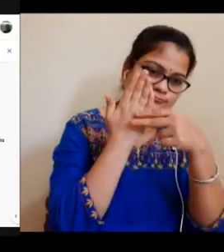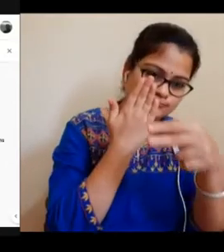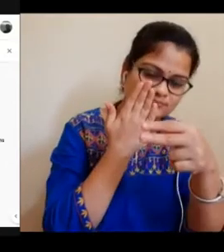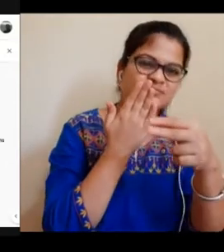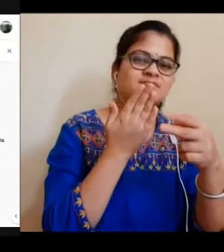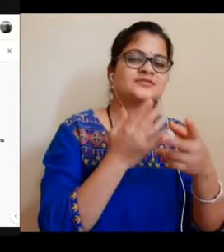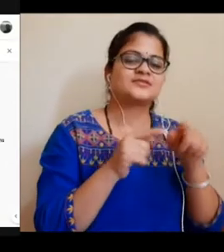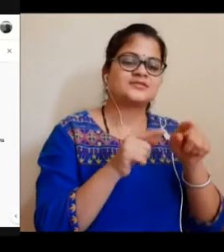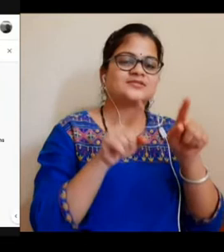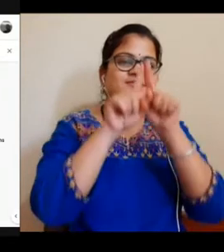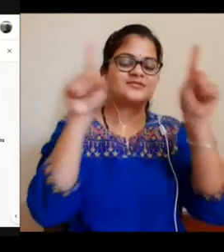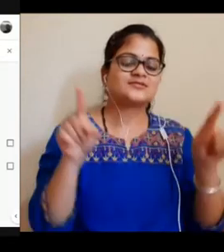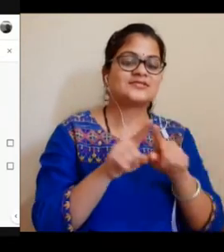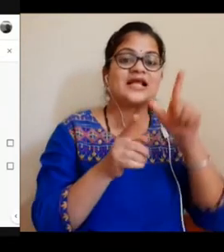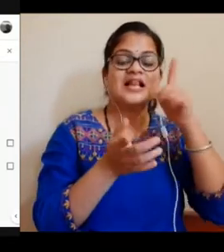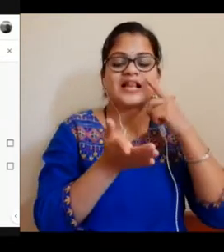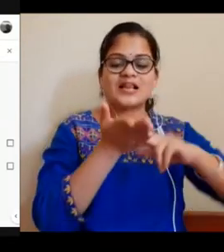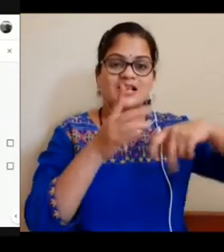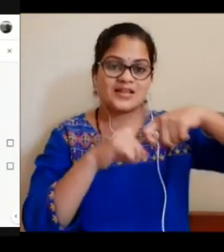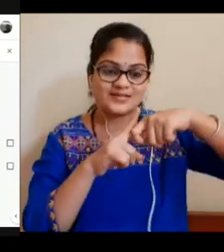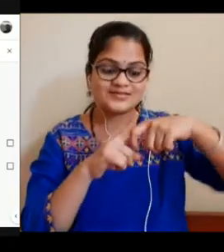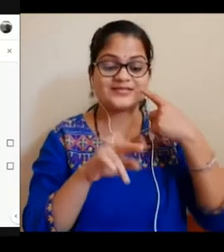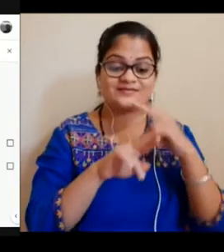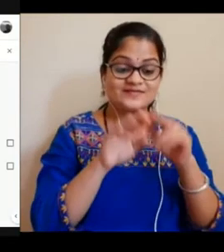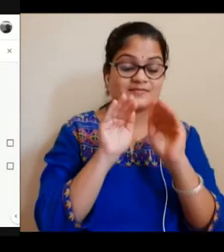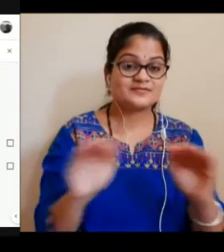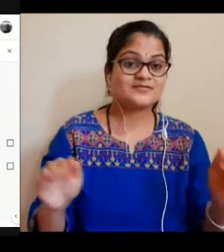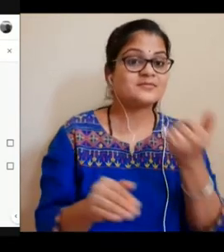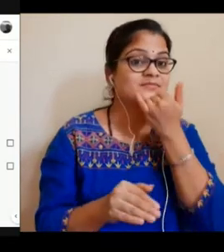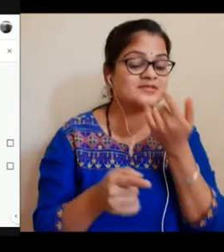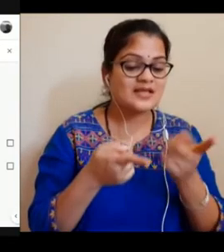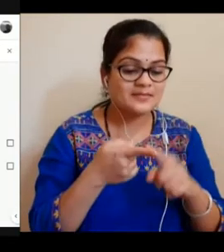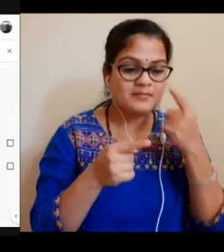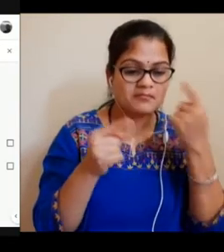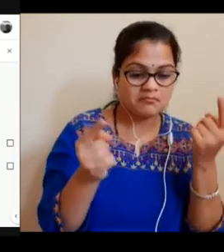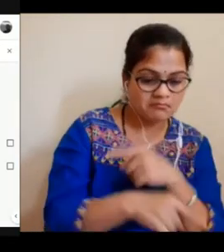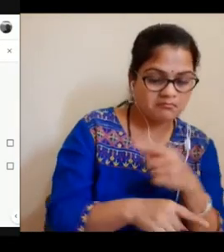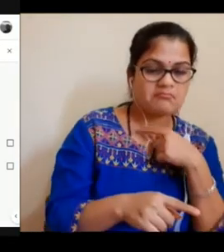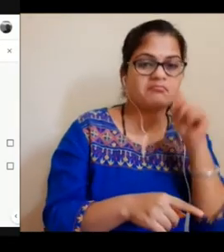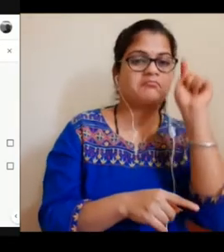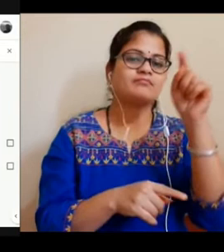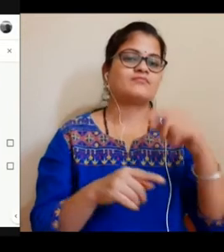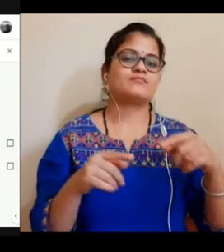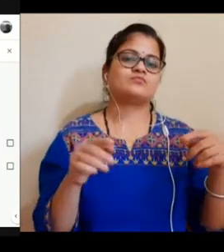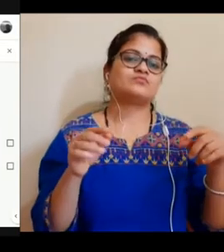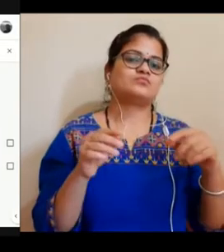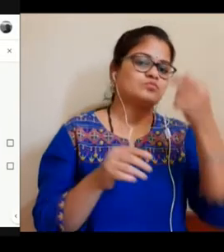and link it to the same slide so that if by mistake the child clicks somewhere else, nothing happens.